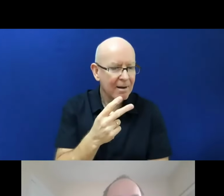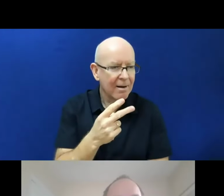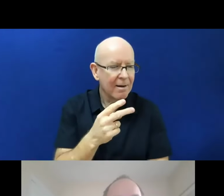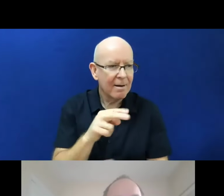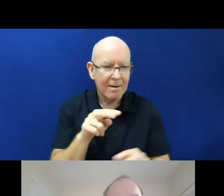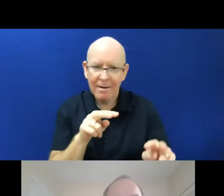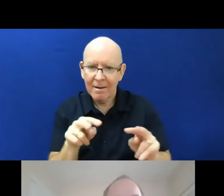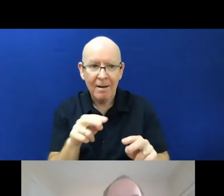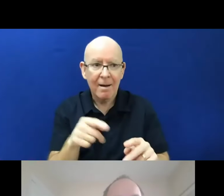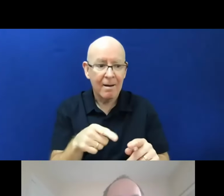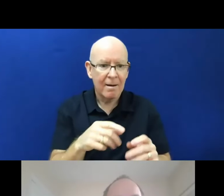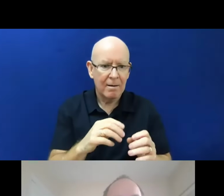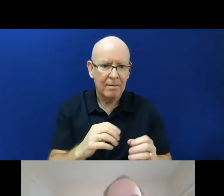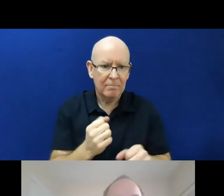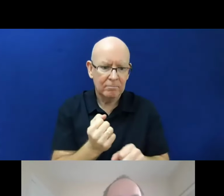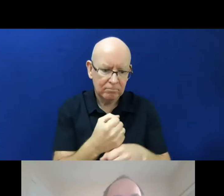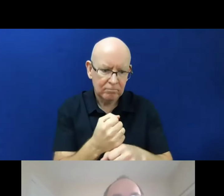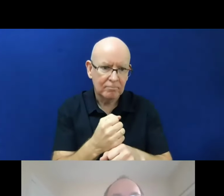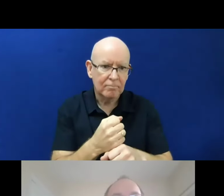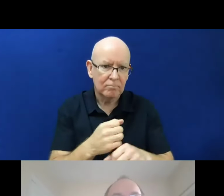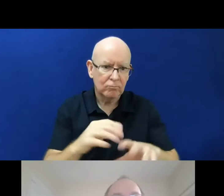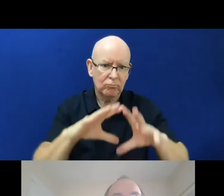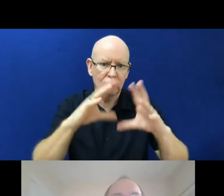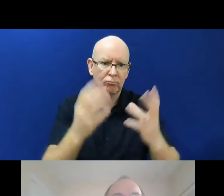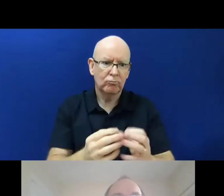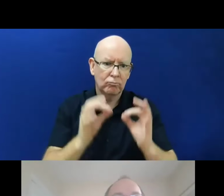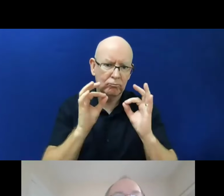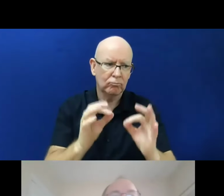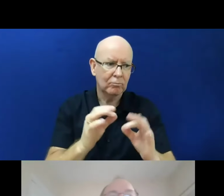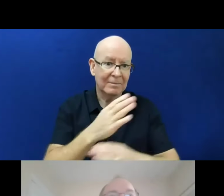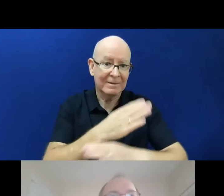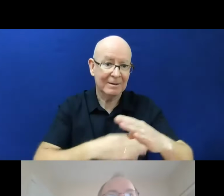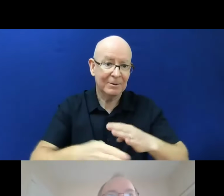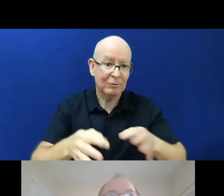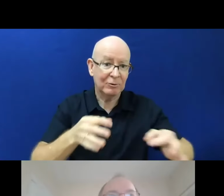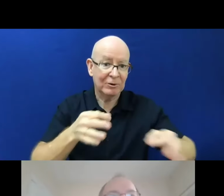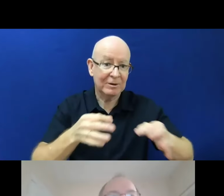secondly, there would also have a strong evidence focus.